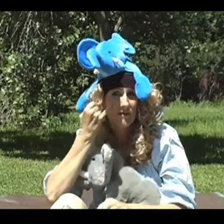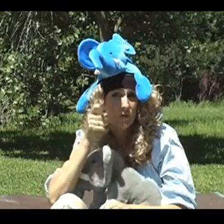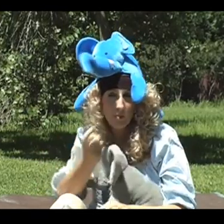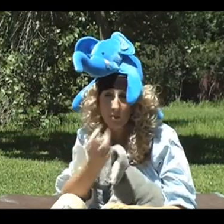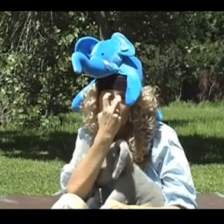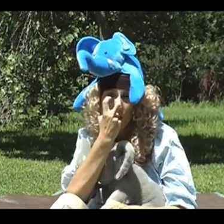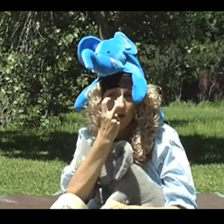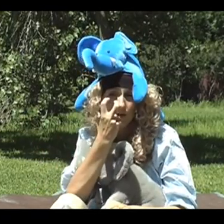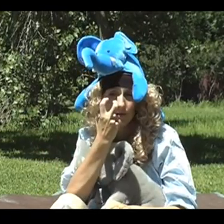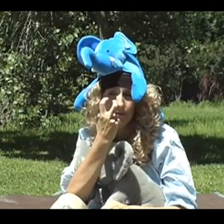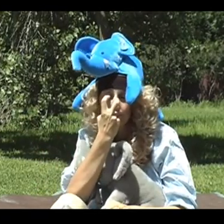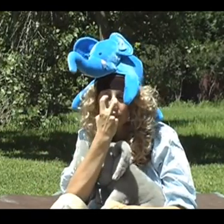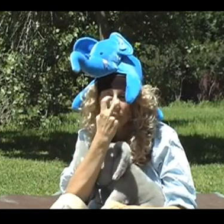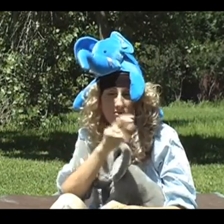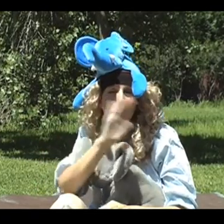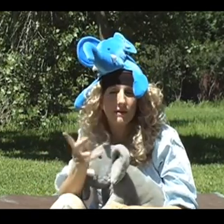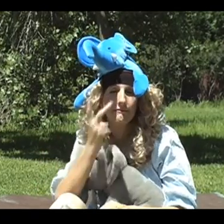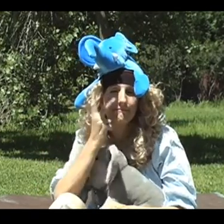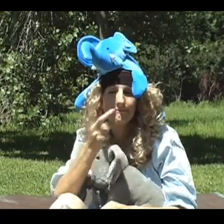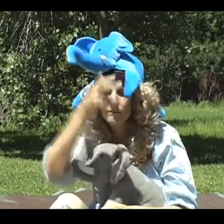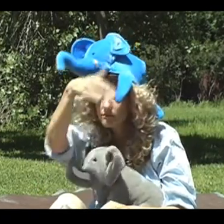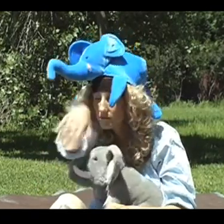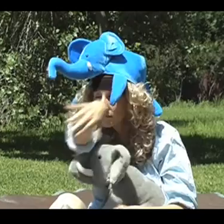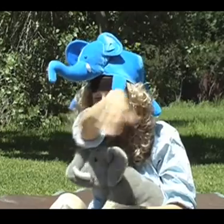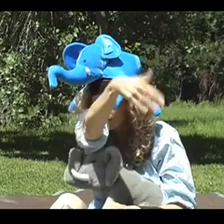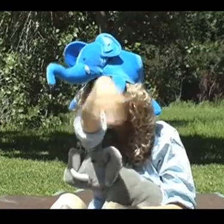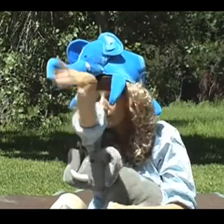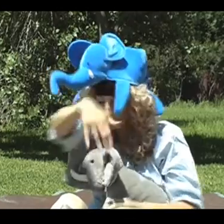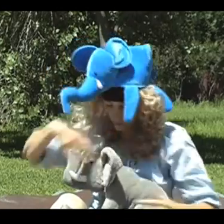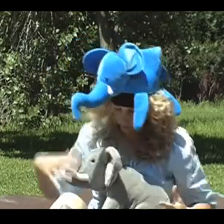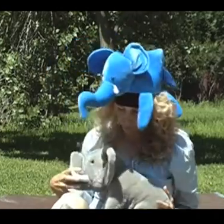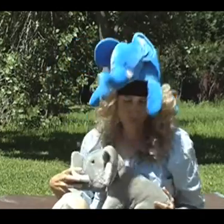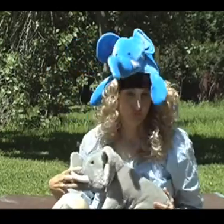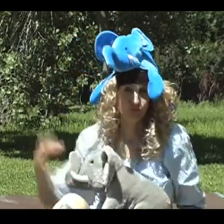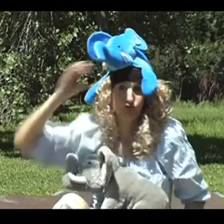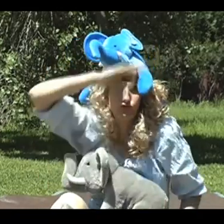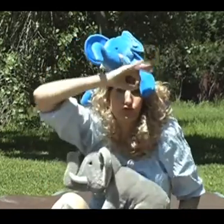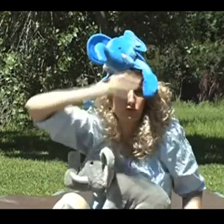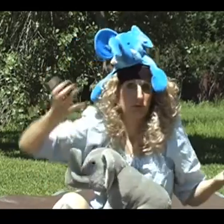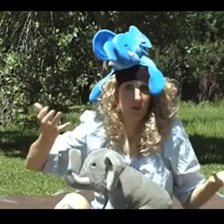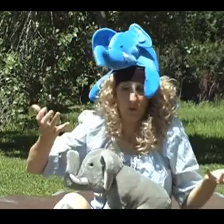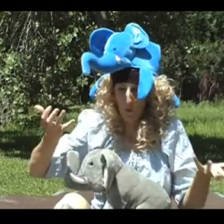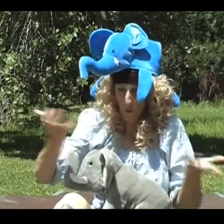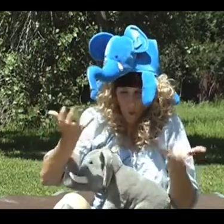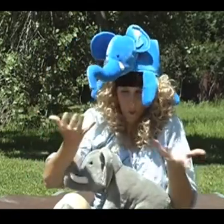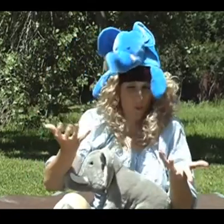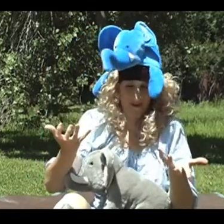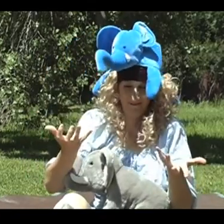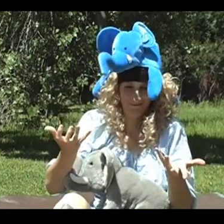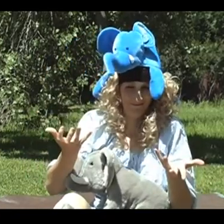What if you were blind and you'd never seen an elephant before? You had no idea what an